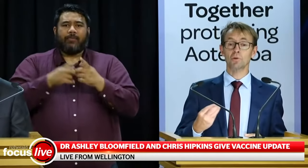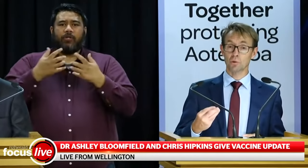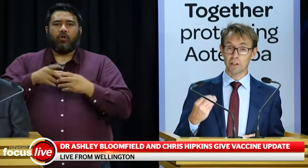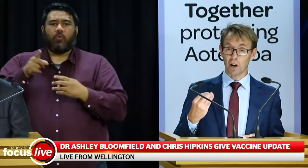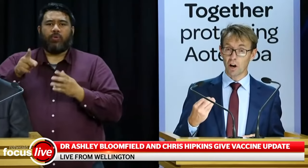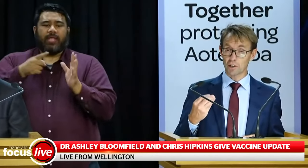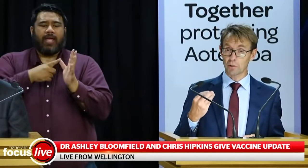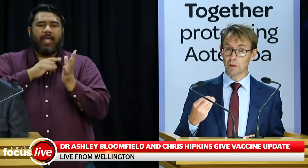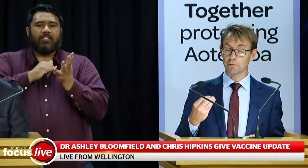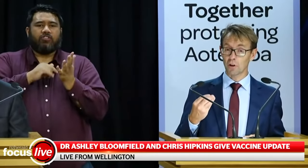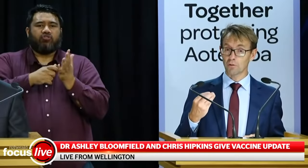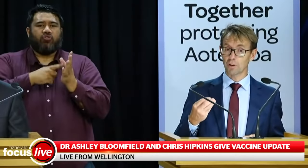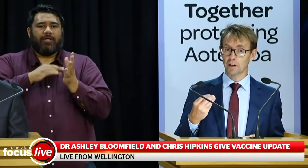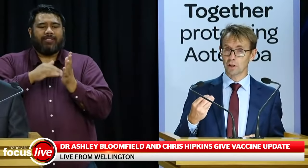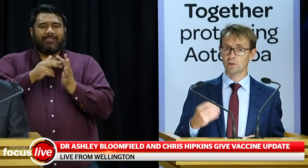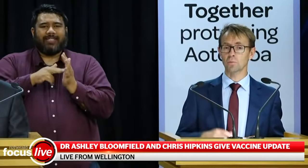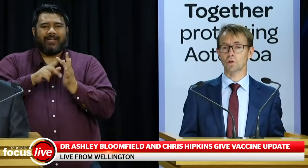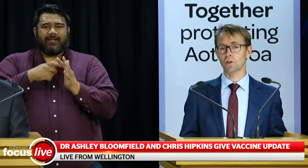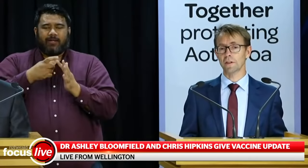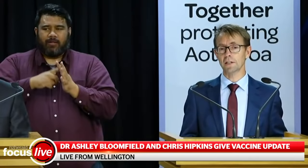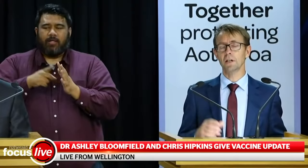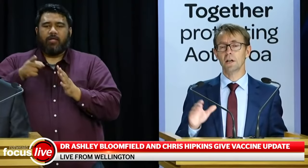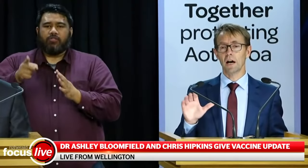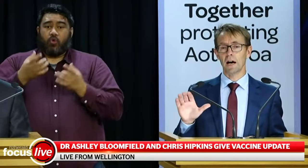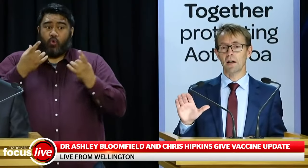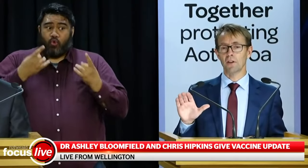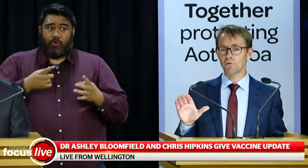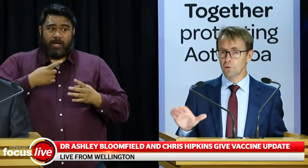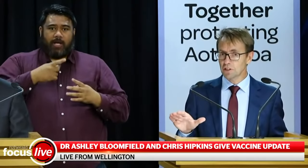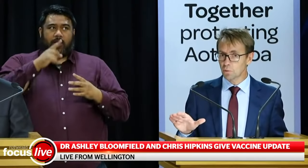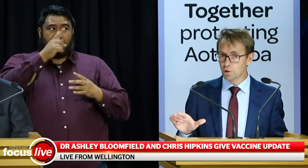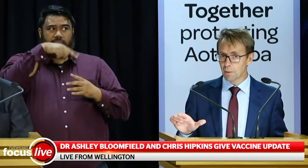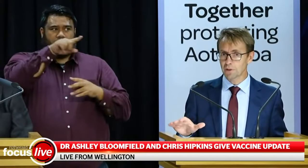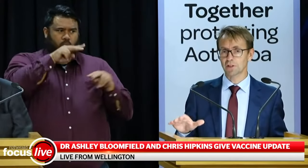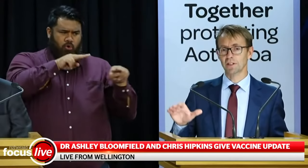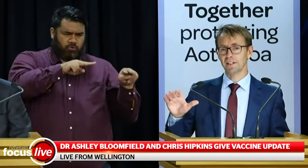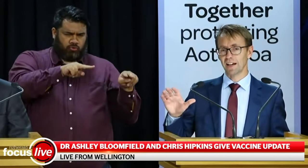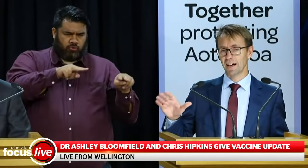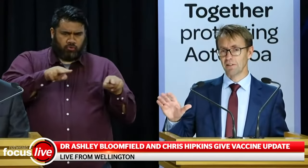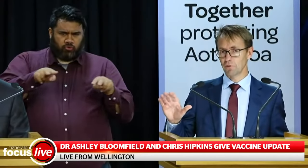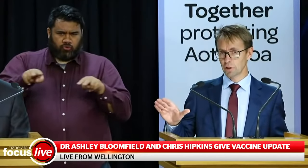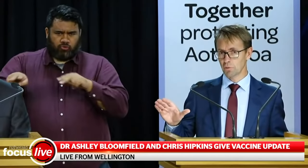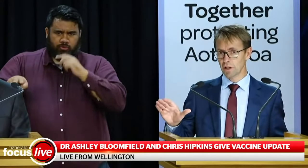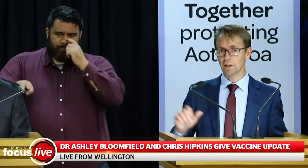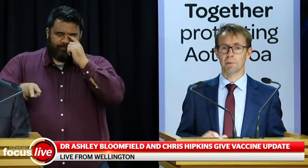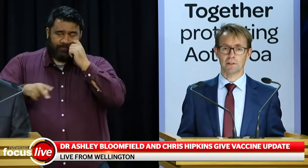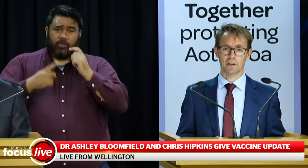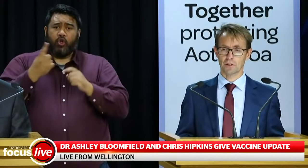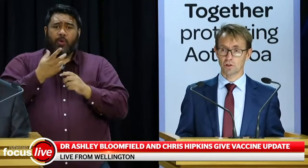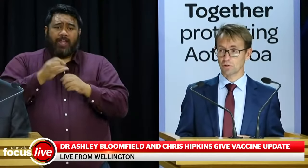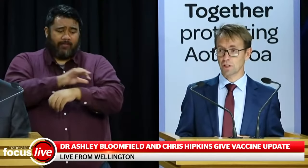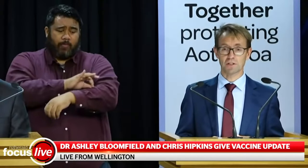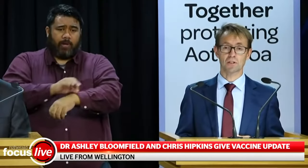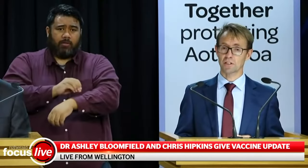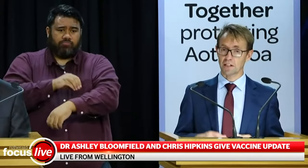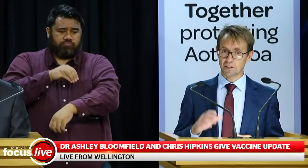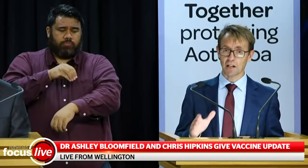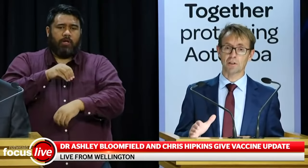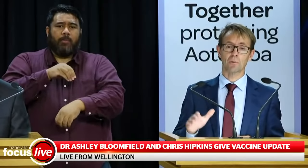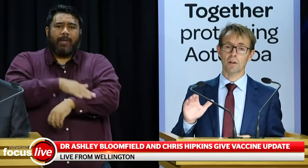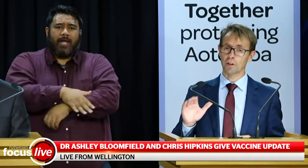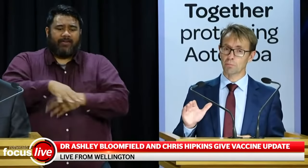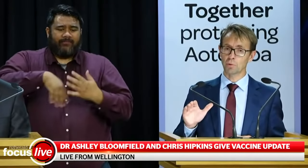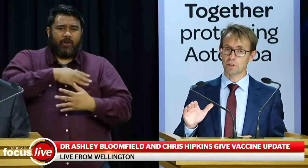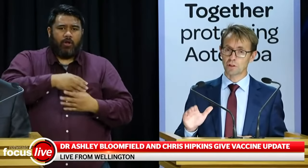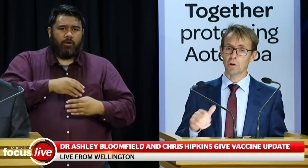and so there was already a high degree of close watch on that. They're very small numbers. and very rare, but I think Janssen's done